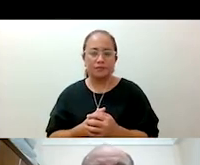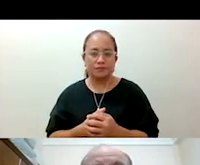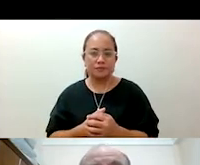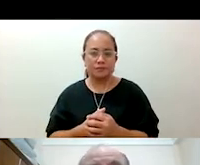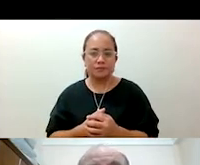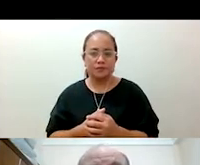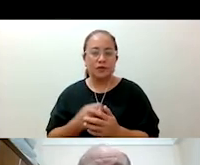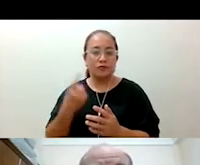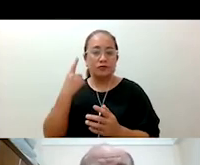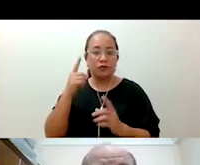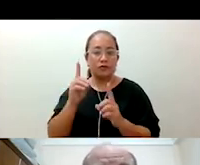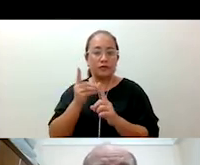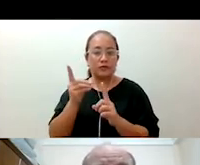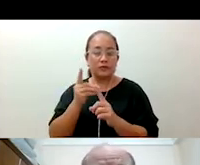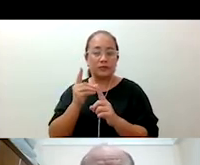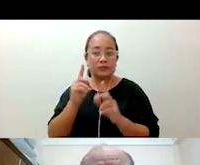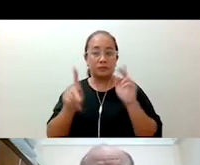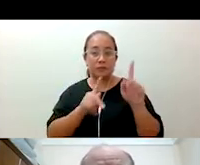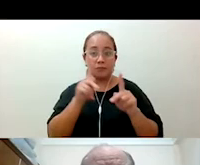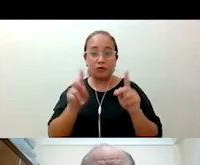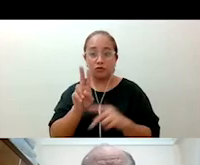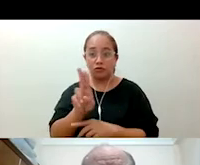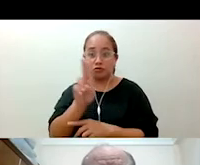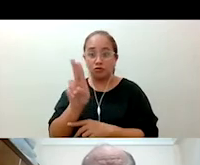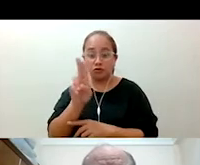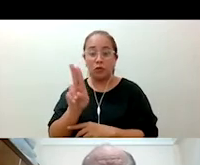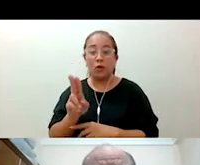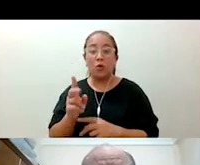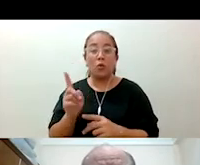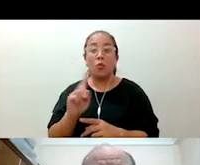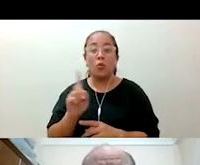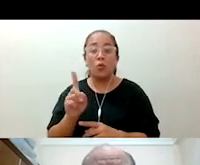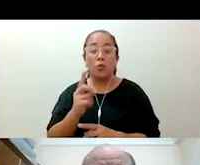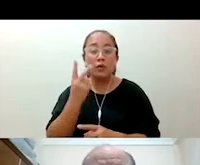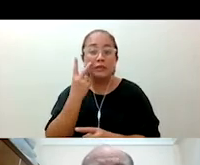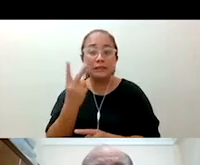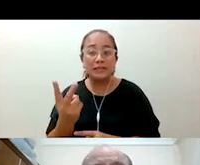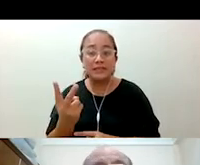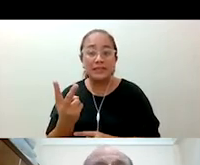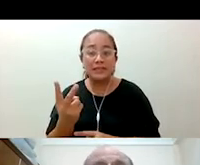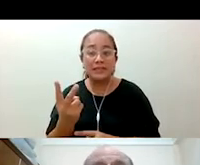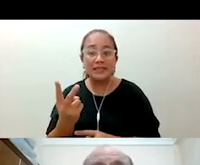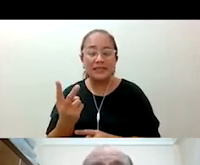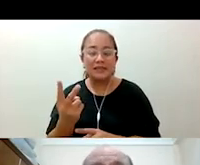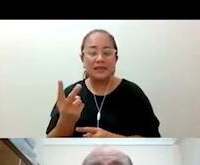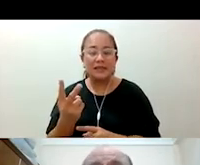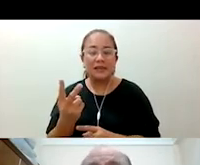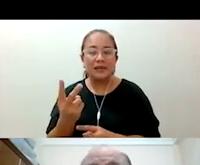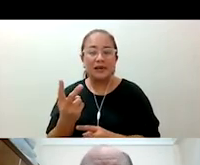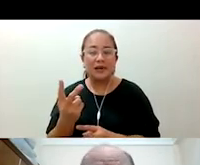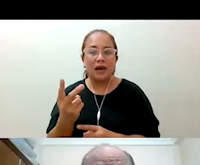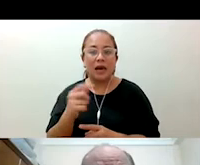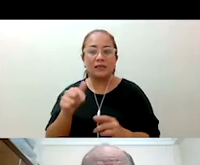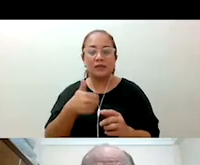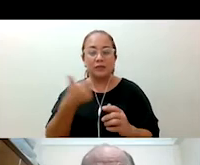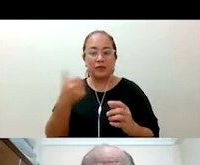for the dictionary, when people are using it, they will see the signs as if another